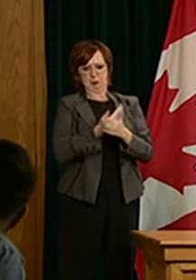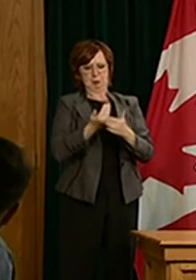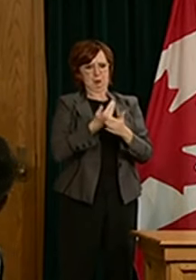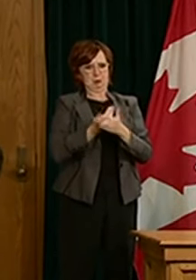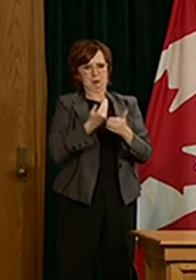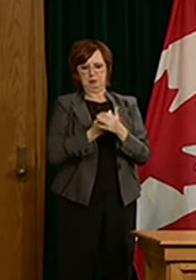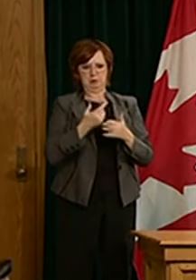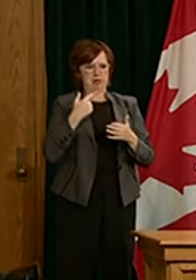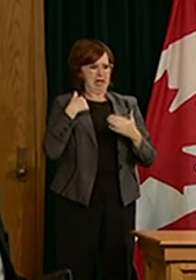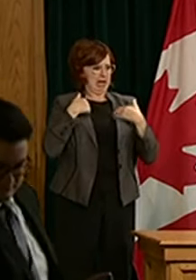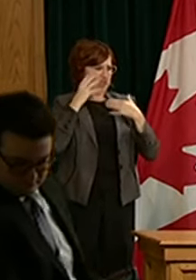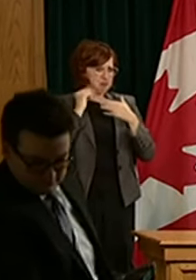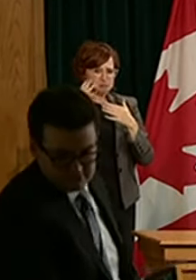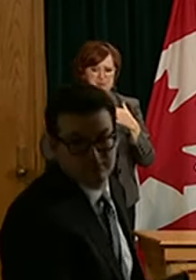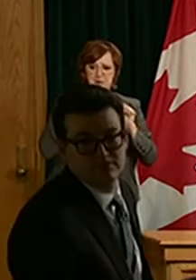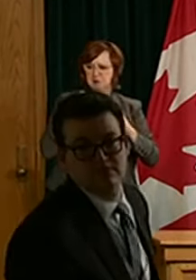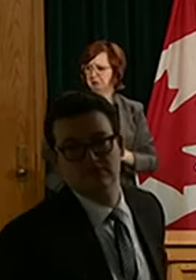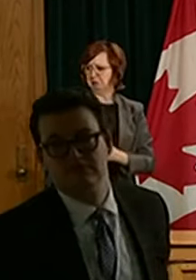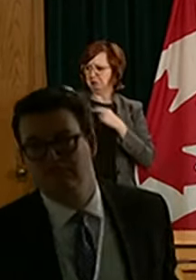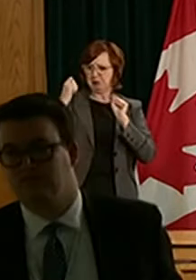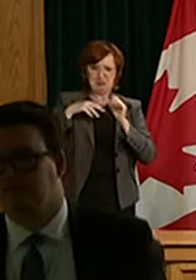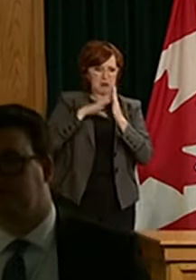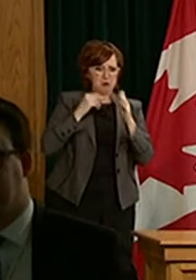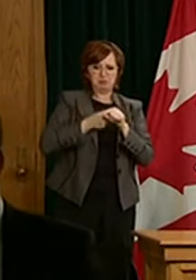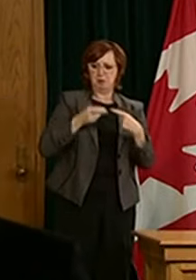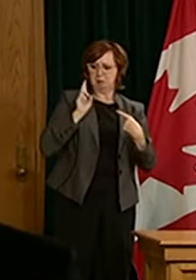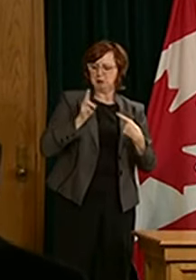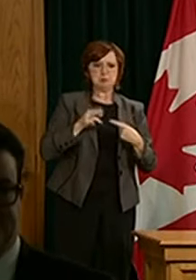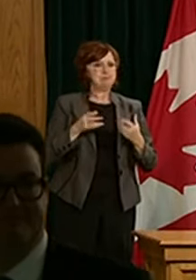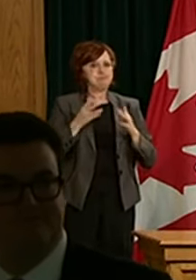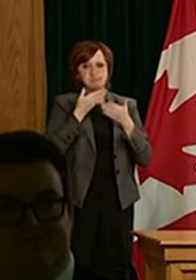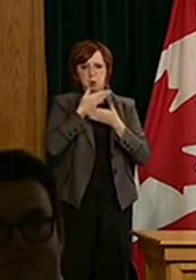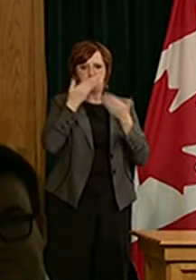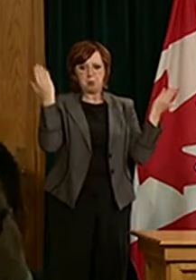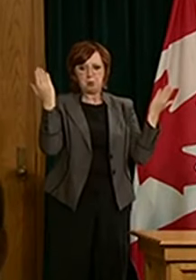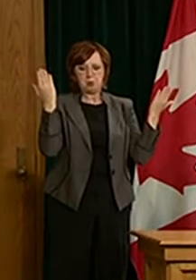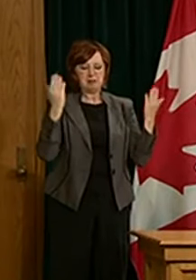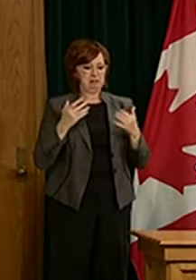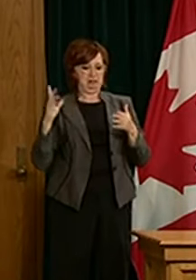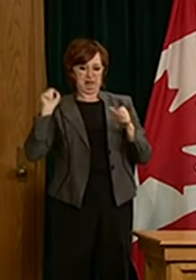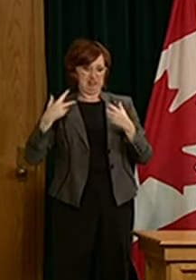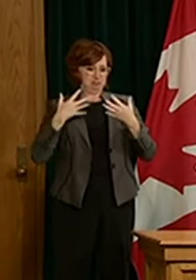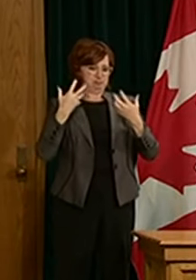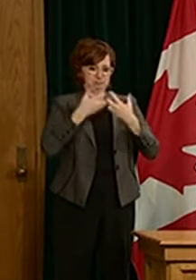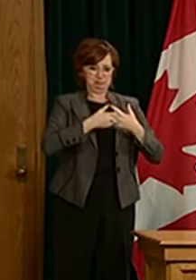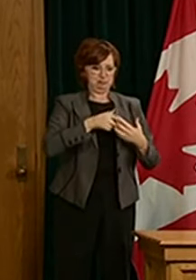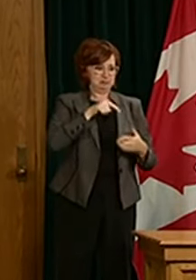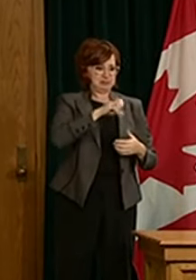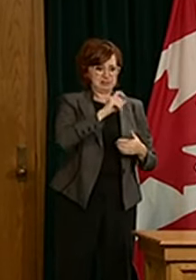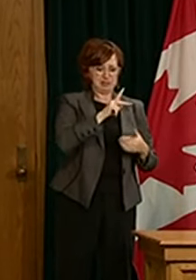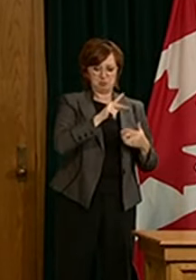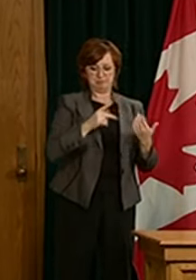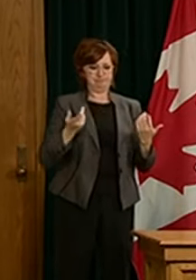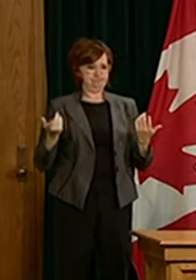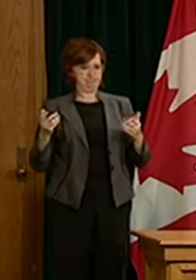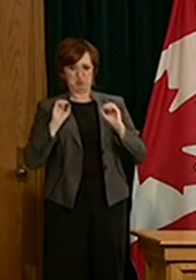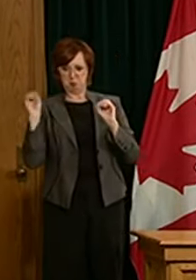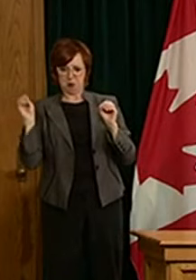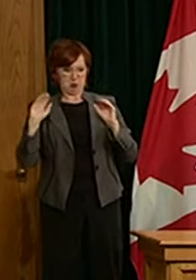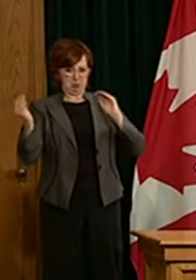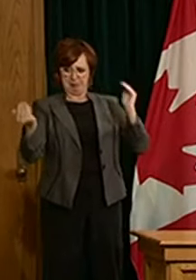from and apply specifically to the Saskatchewan situation. So the dynamic modeling allows us to